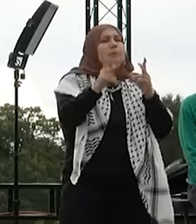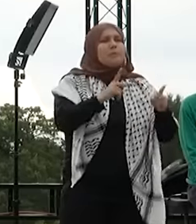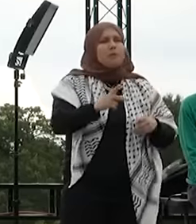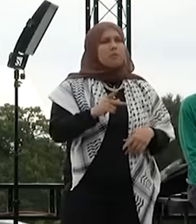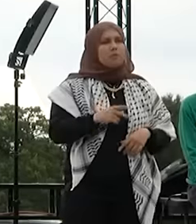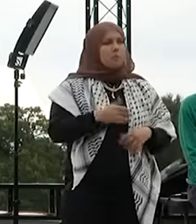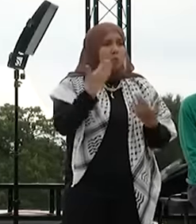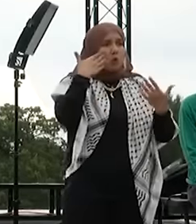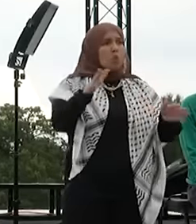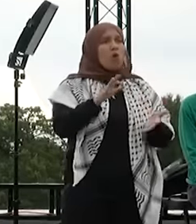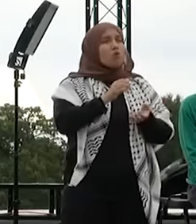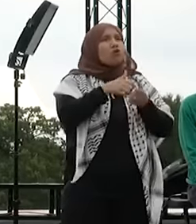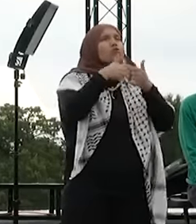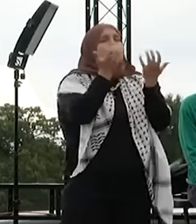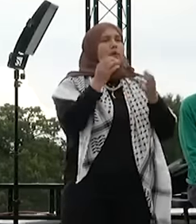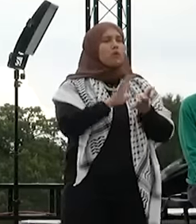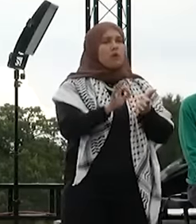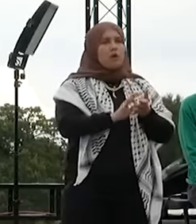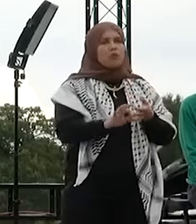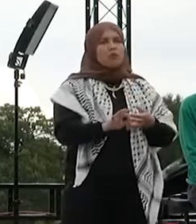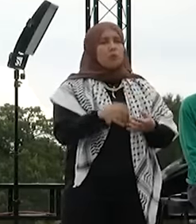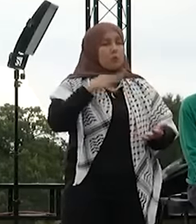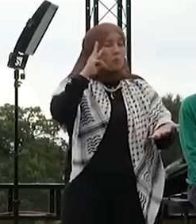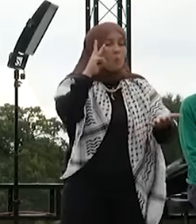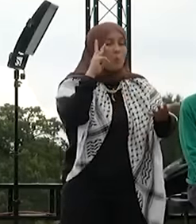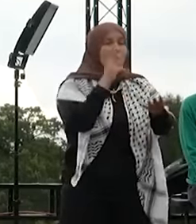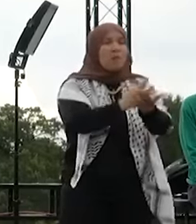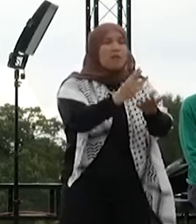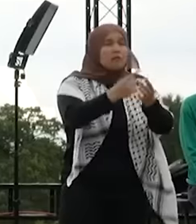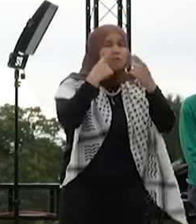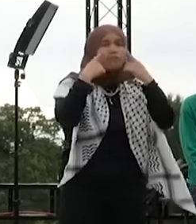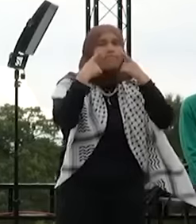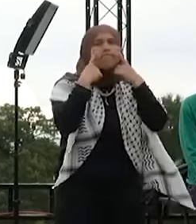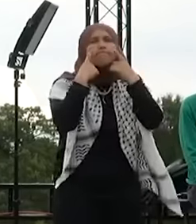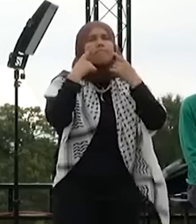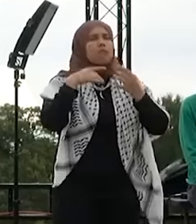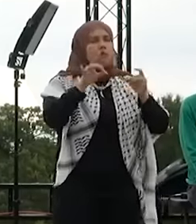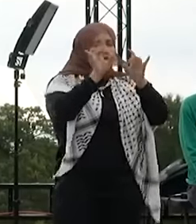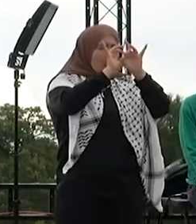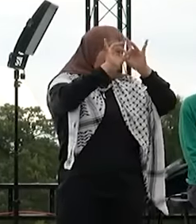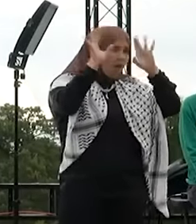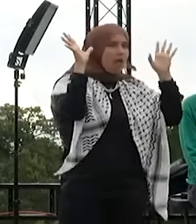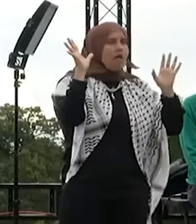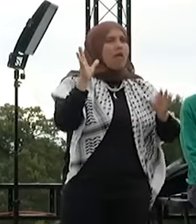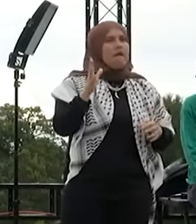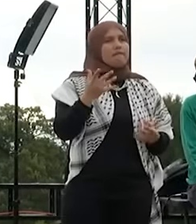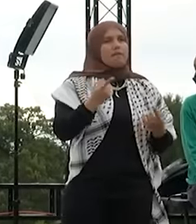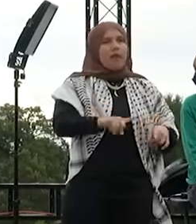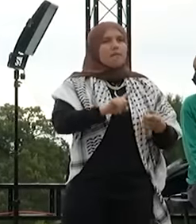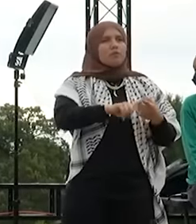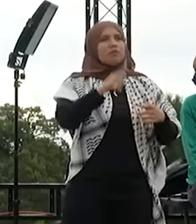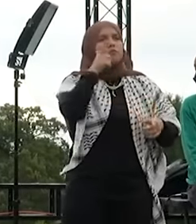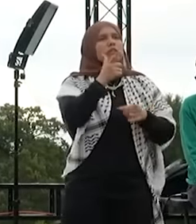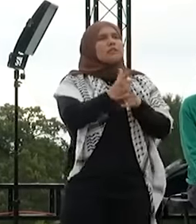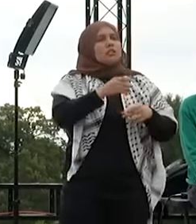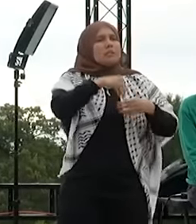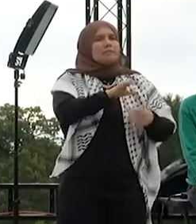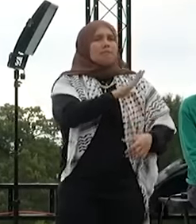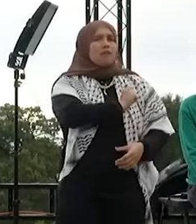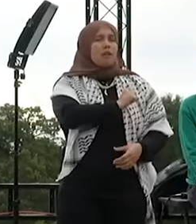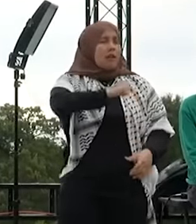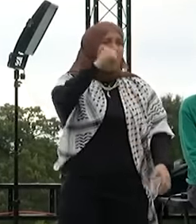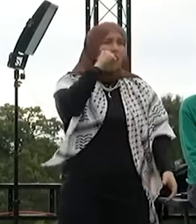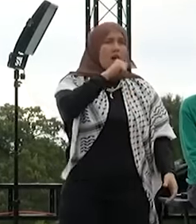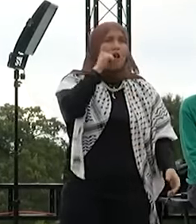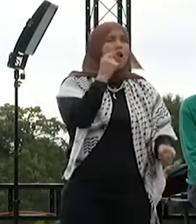the cruelty that has been inflicted upon our brothers and sisters in Palestine on a regular